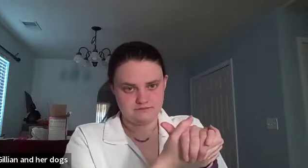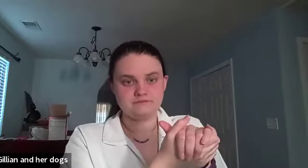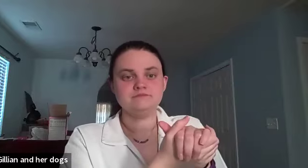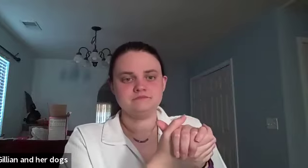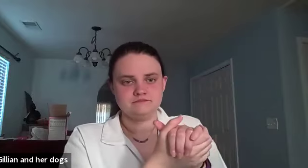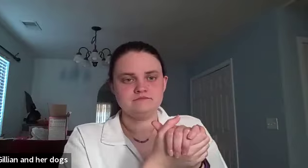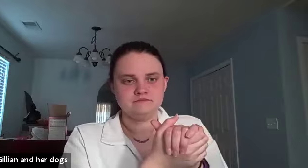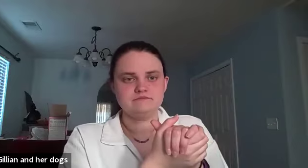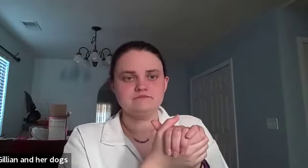Cheeseburger.